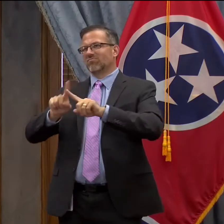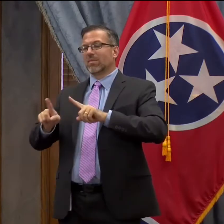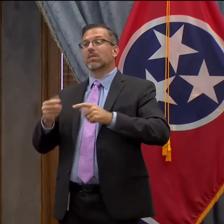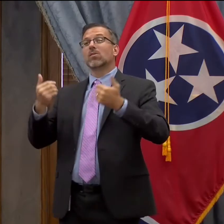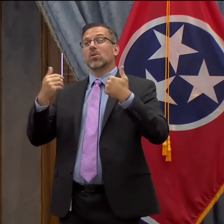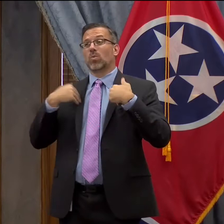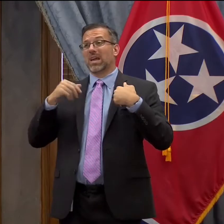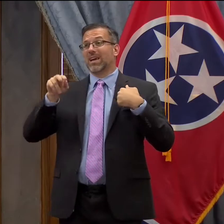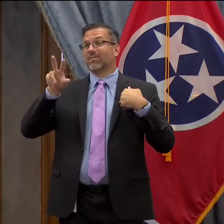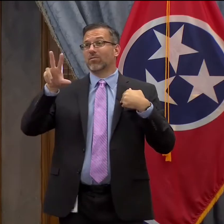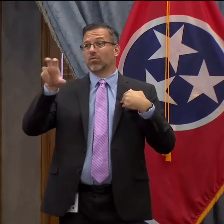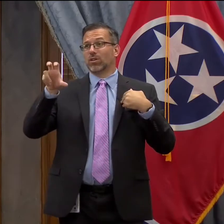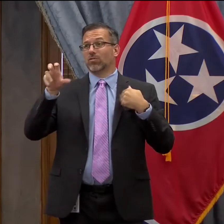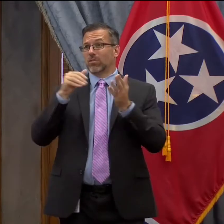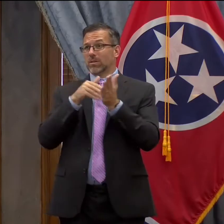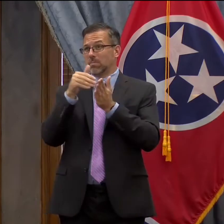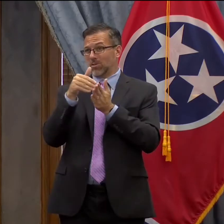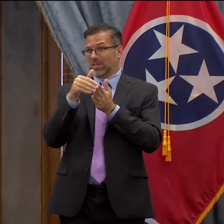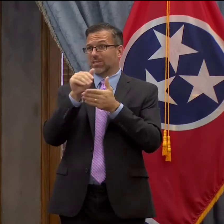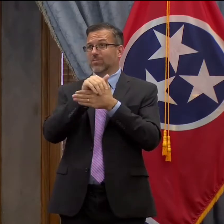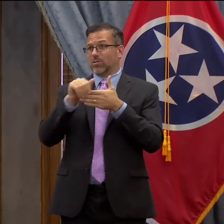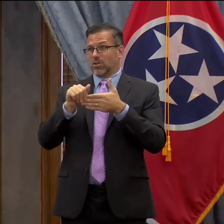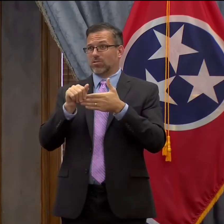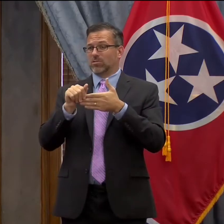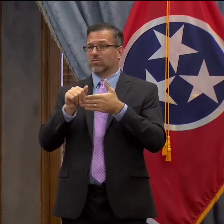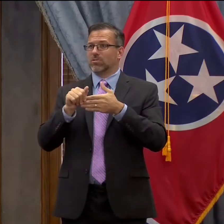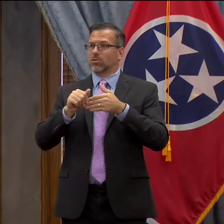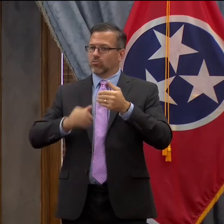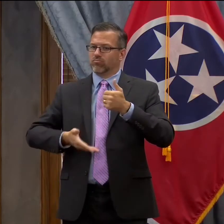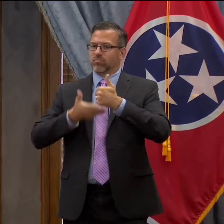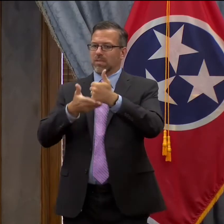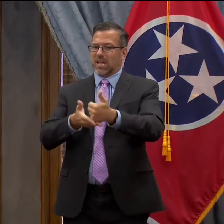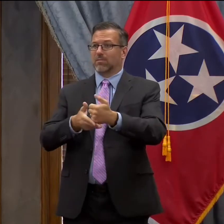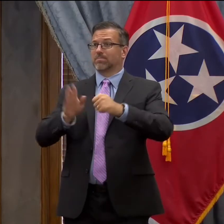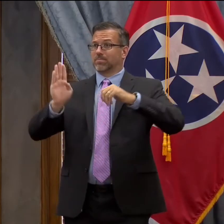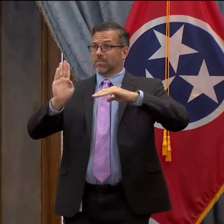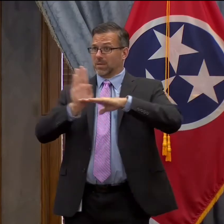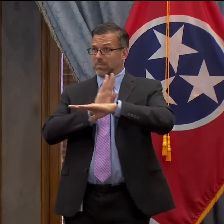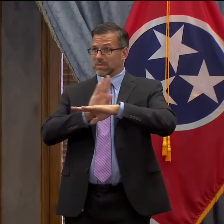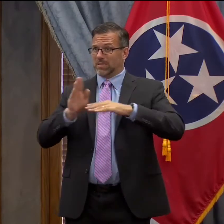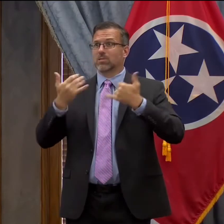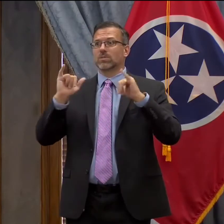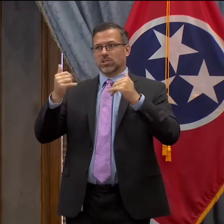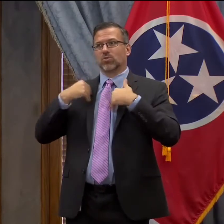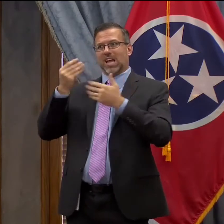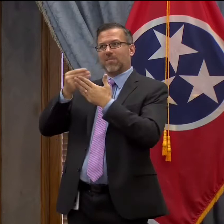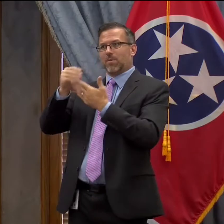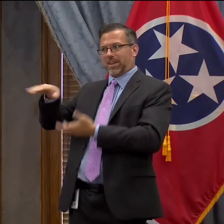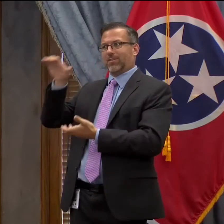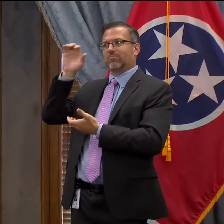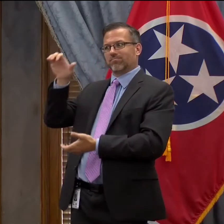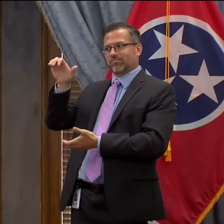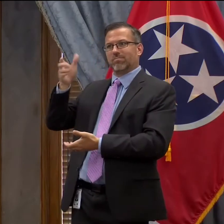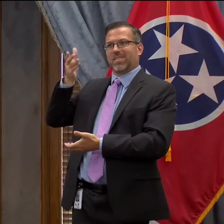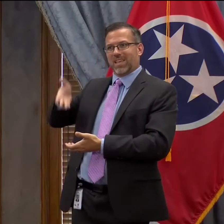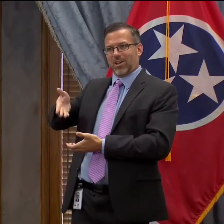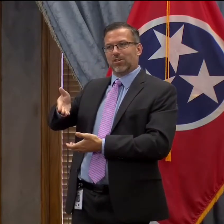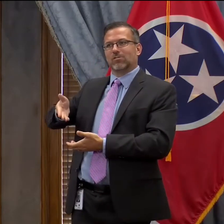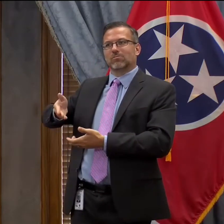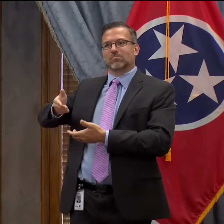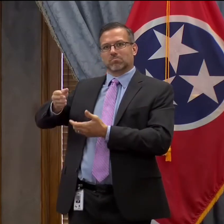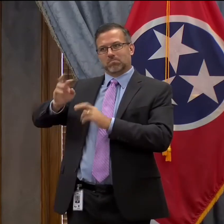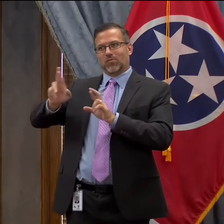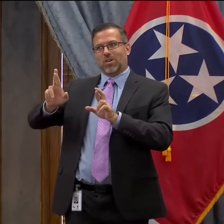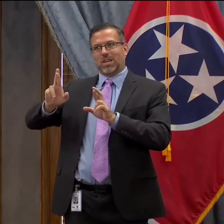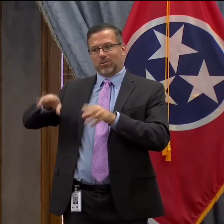aside $300 million for business relief. I want to make sure that Tennessee businesses get access to that fund, that money, and we get